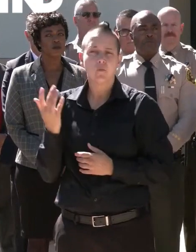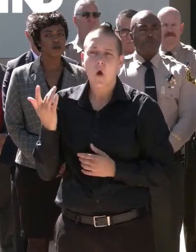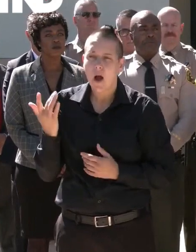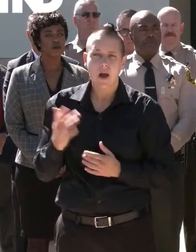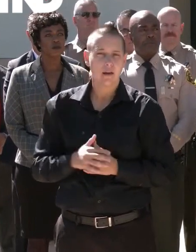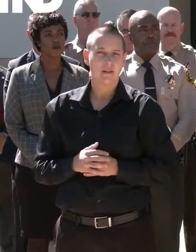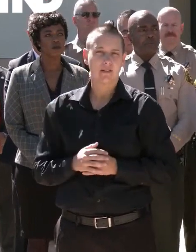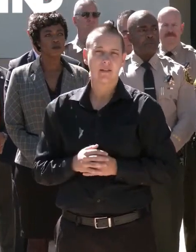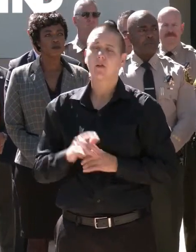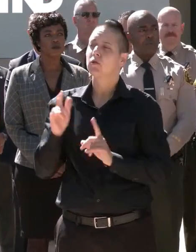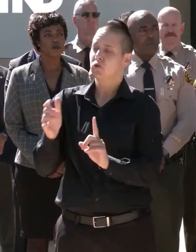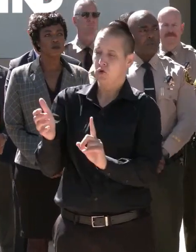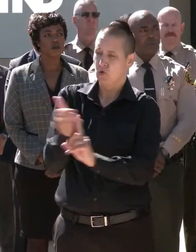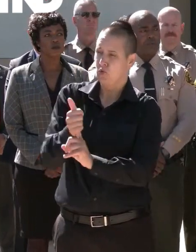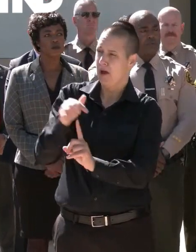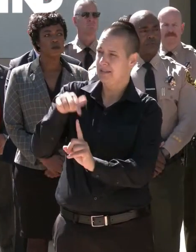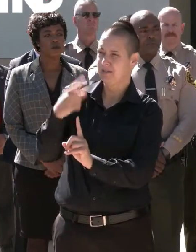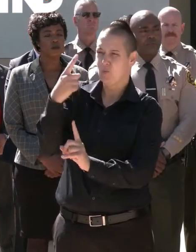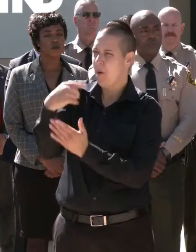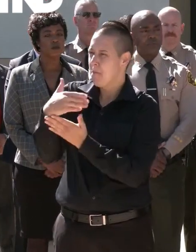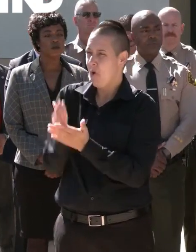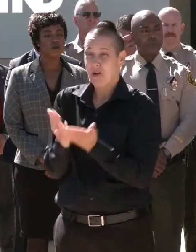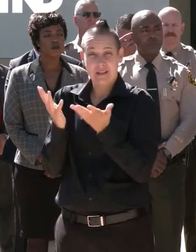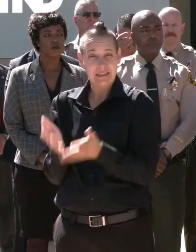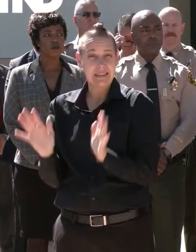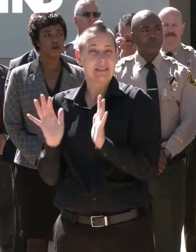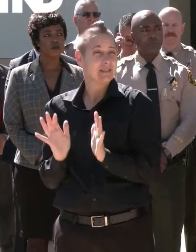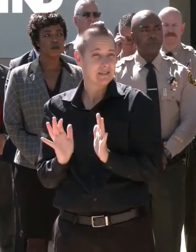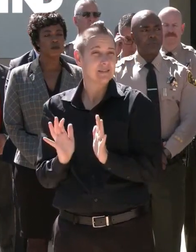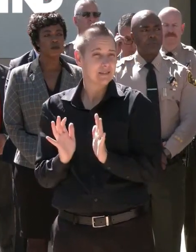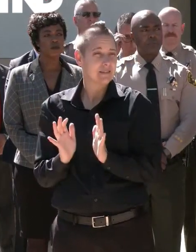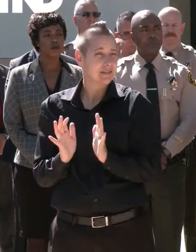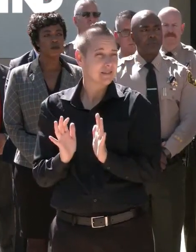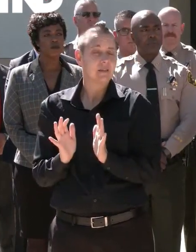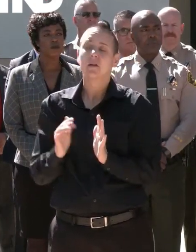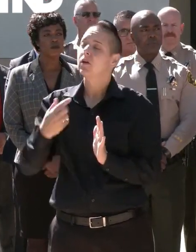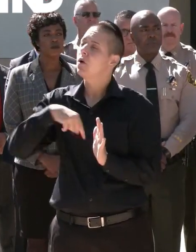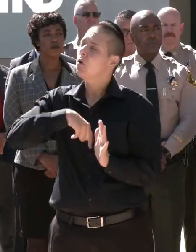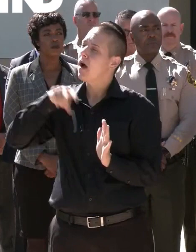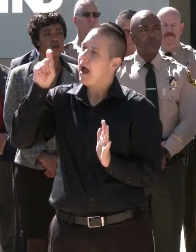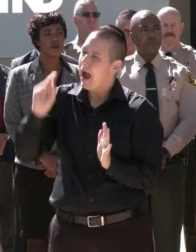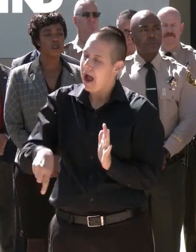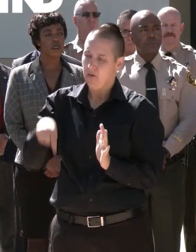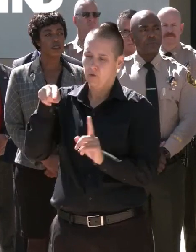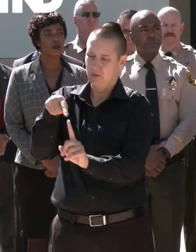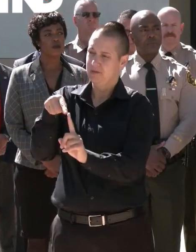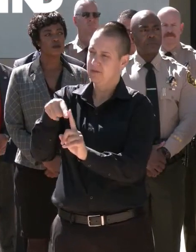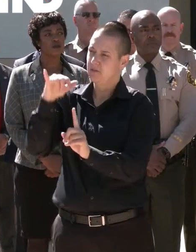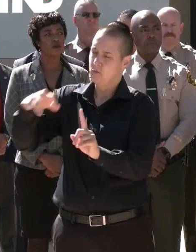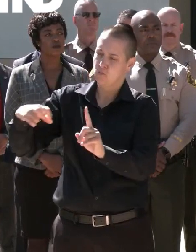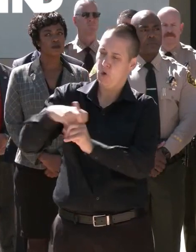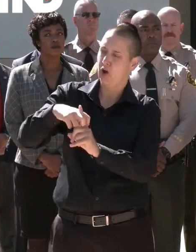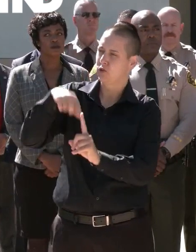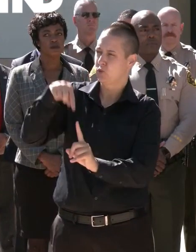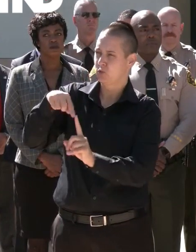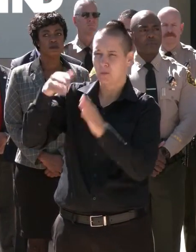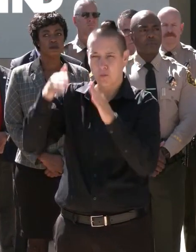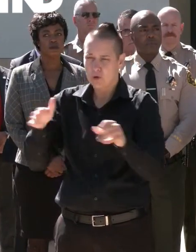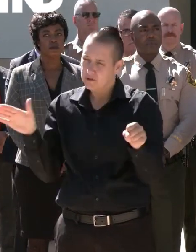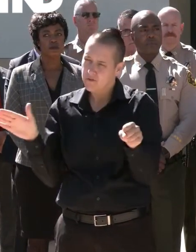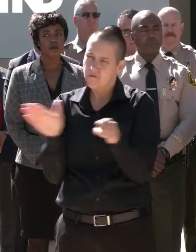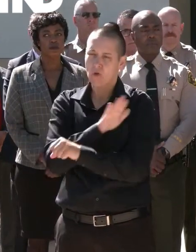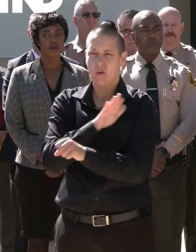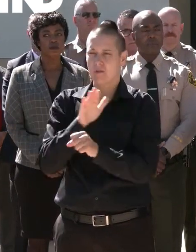Why? Because the arrest is only one part of this. We have to get this individual prosecuted now to the